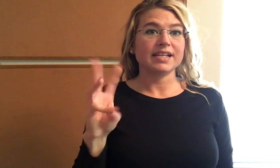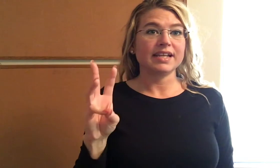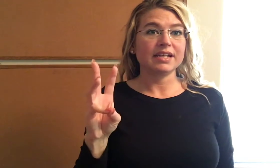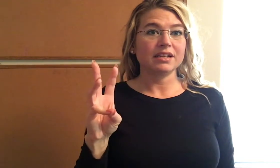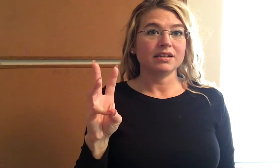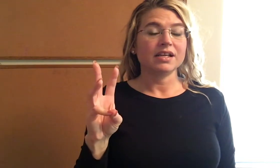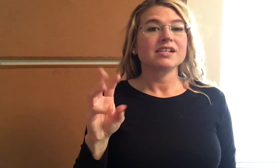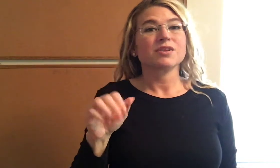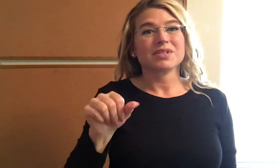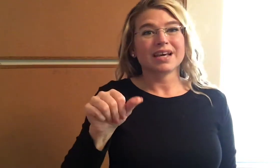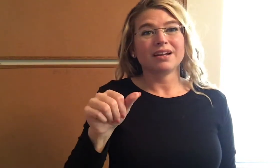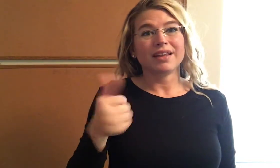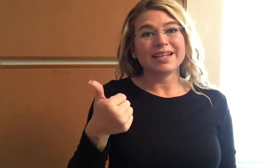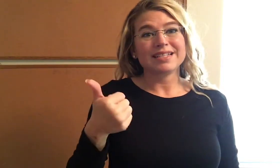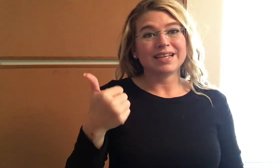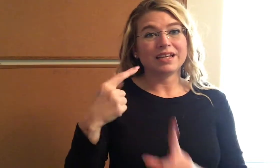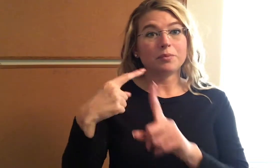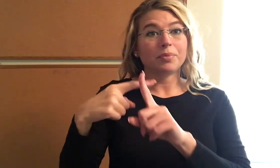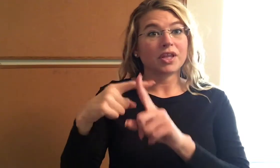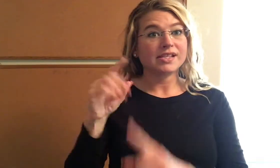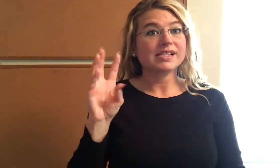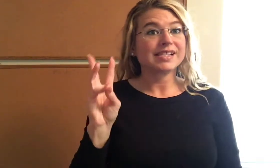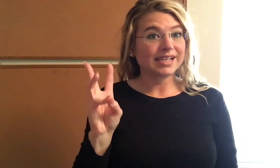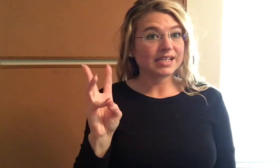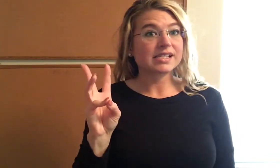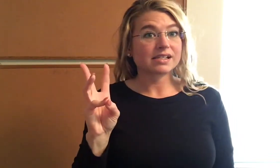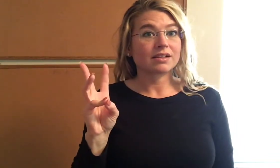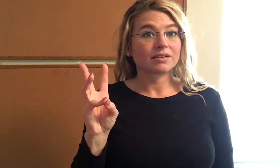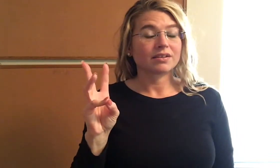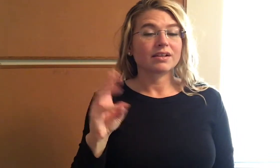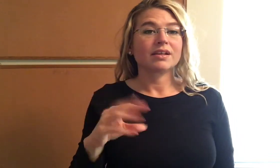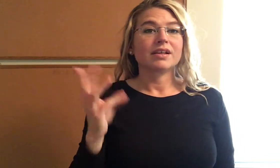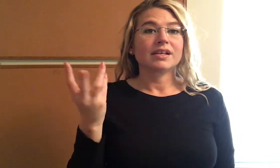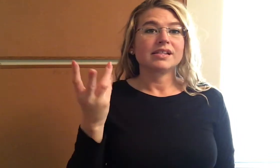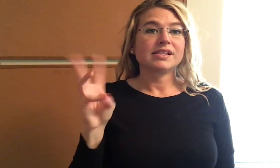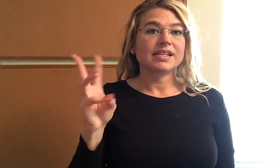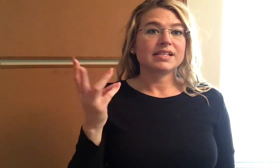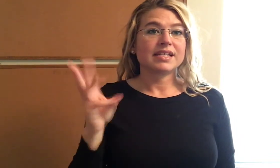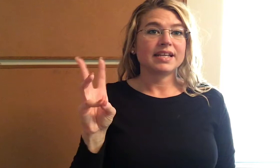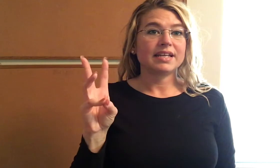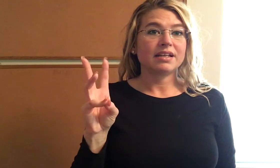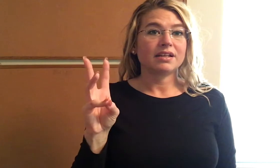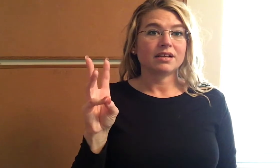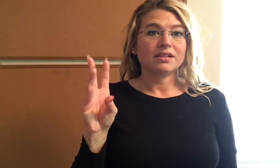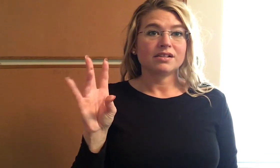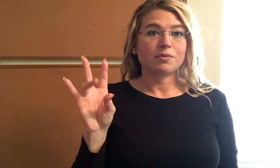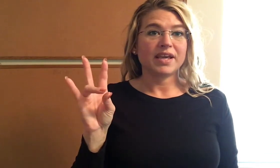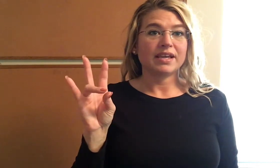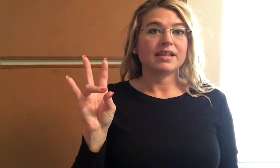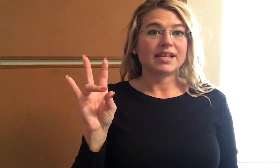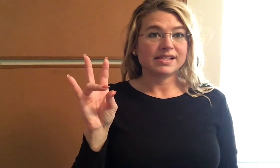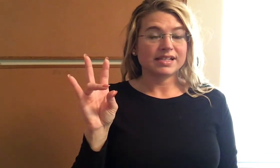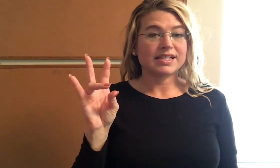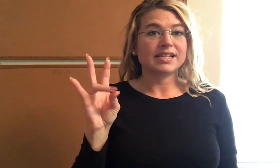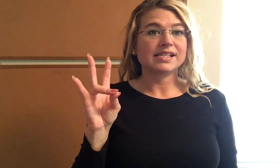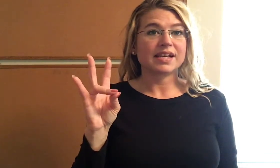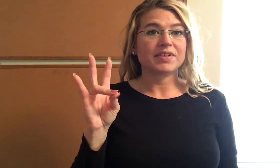16. So it's kind of like 10 plus 6, 16. So make in that 16, 17,